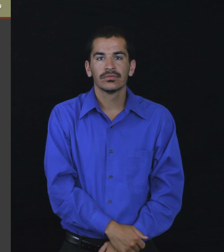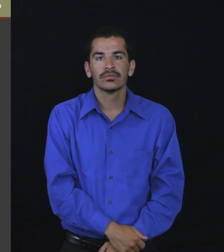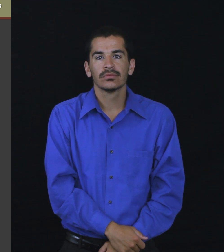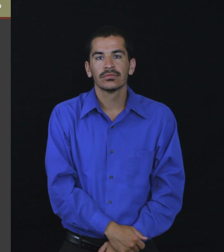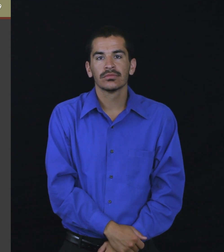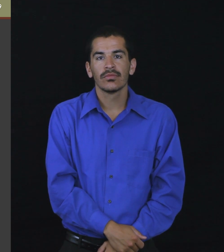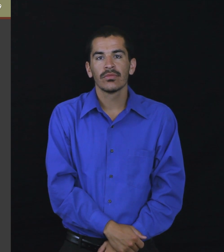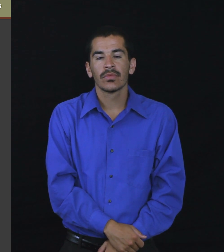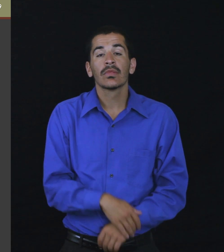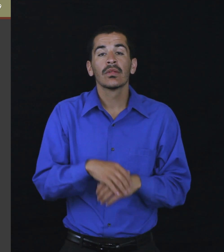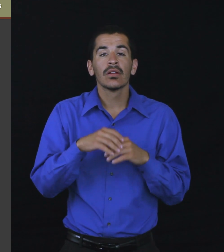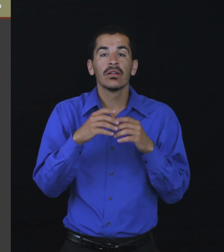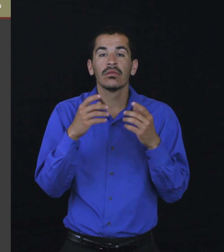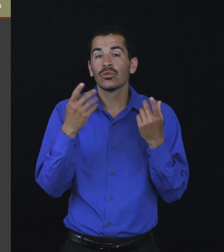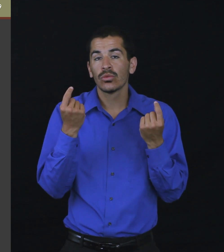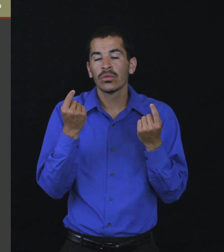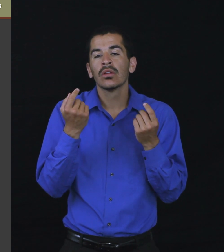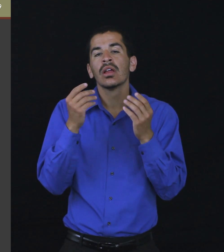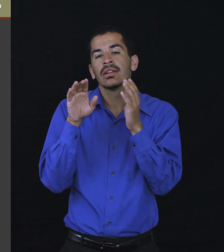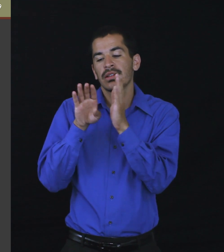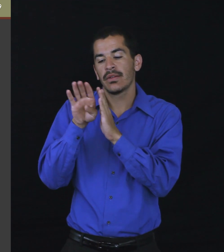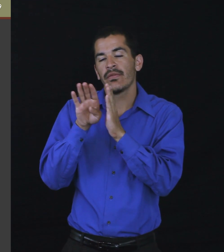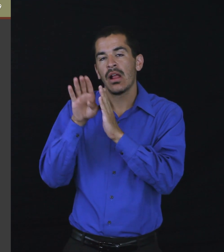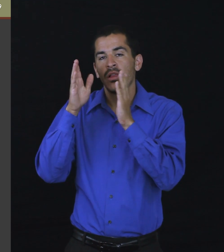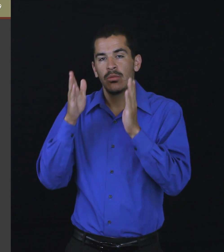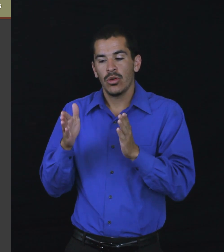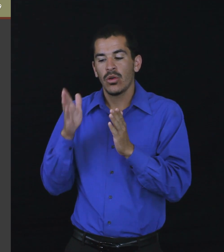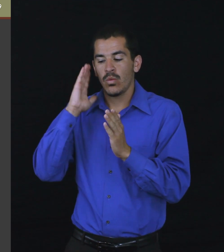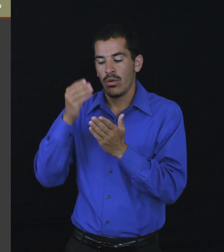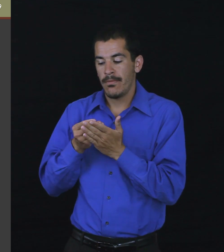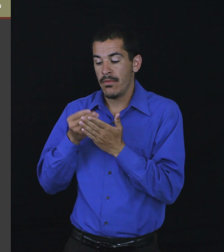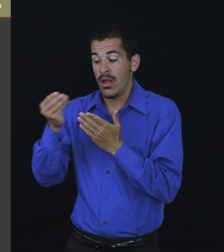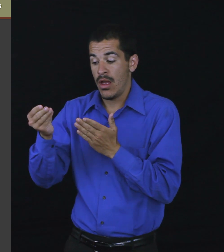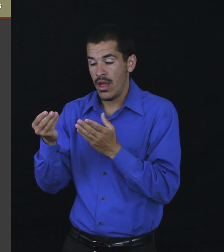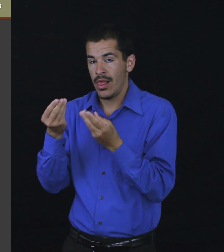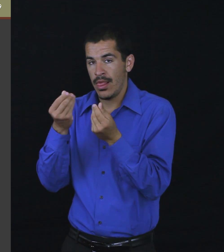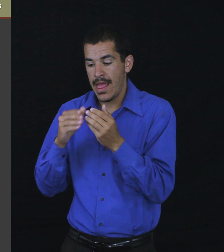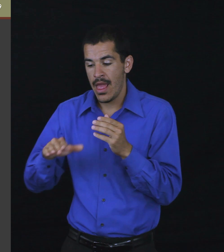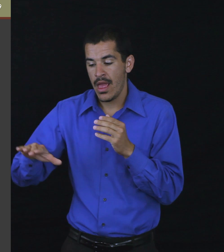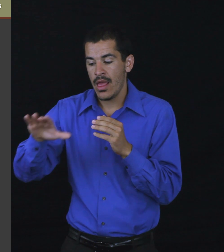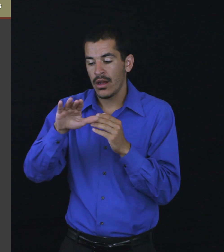The developer buys the land and builds the apartments.